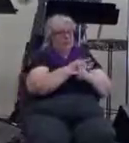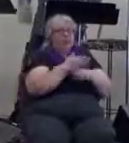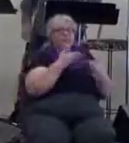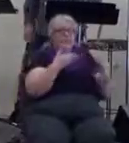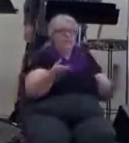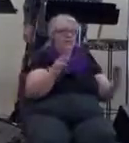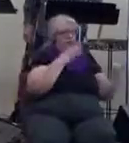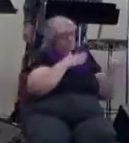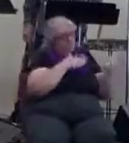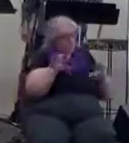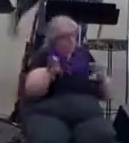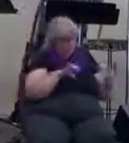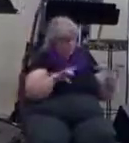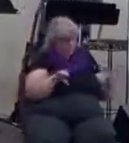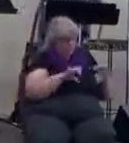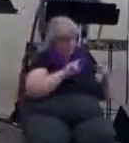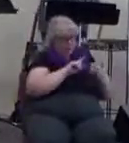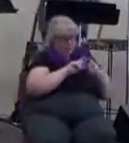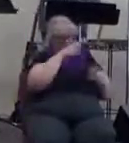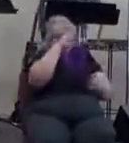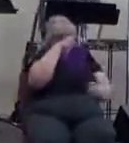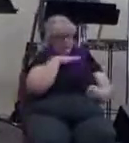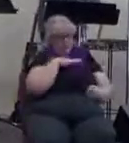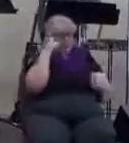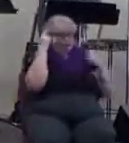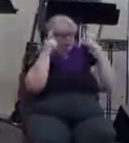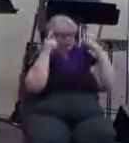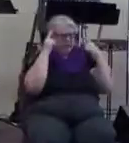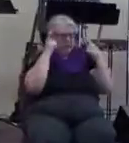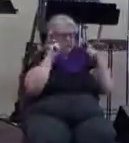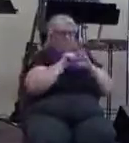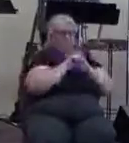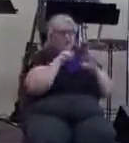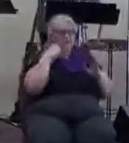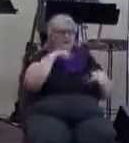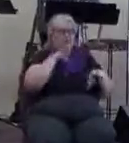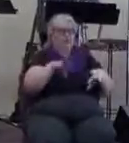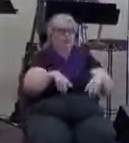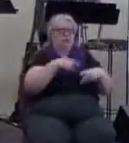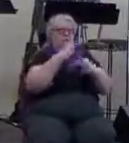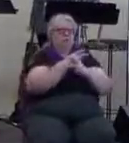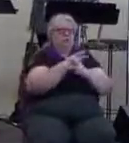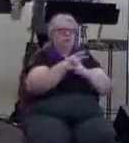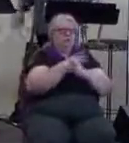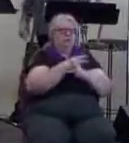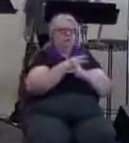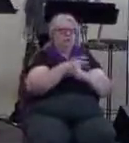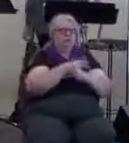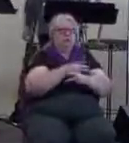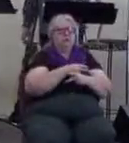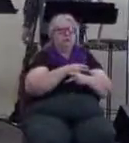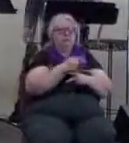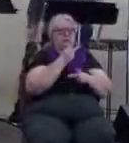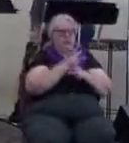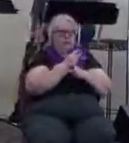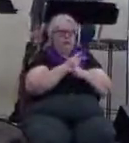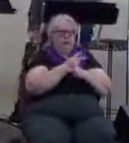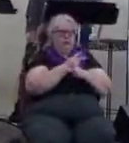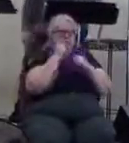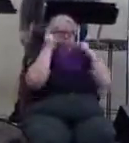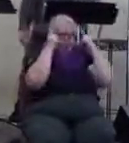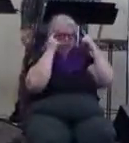these men. And I'm thinking of our scripture that we adopted for 2014. Give careful thought to your ways,